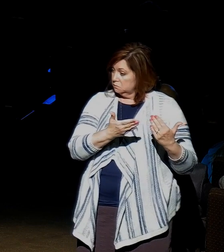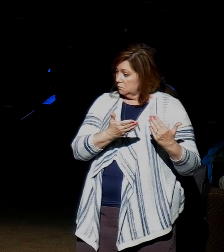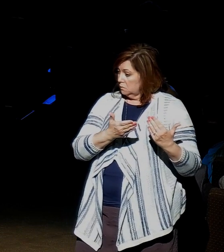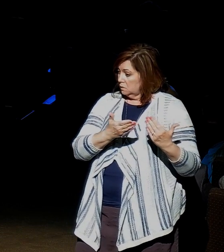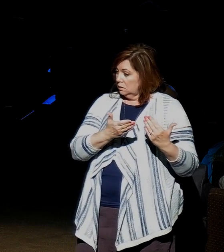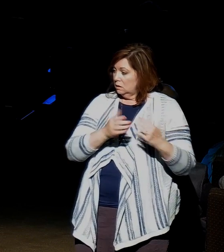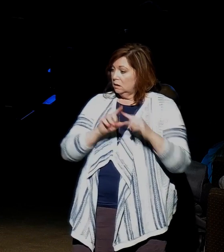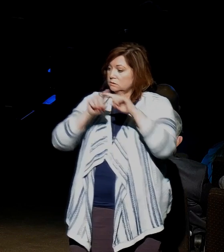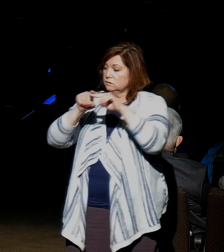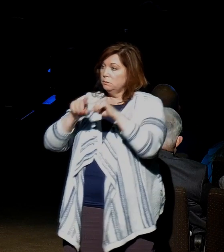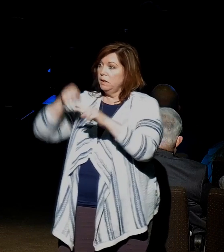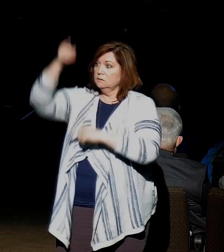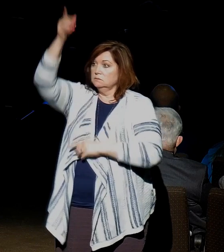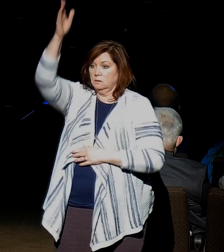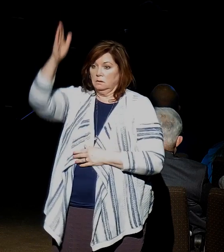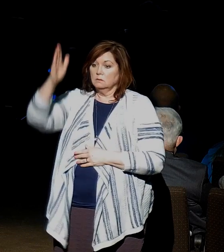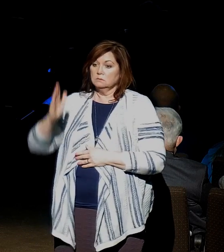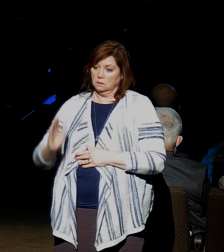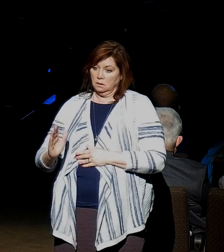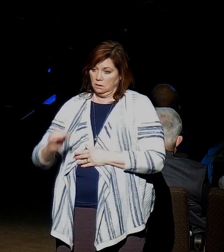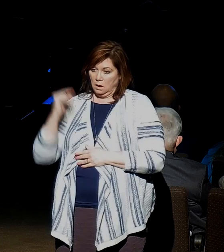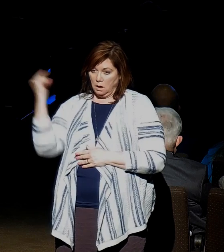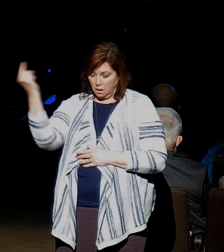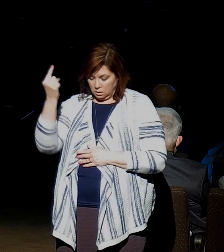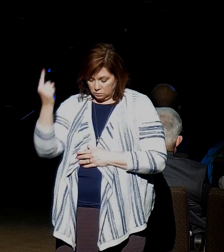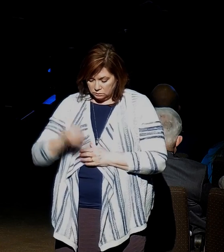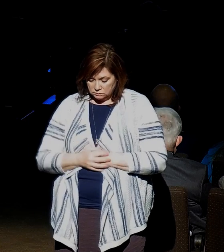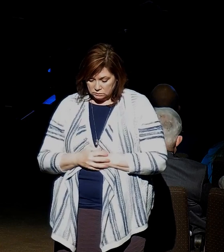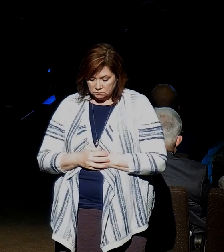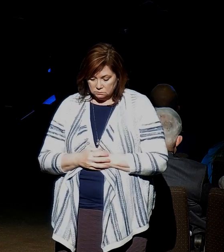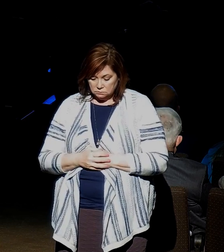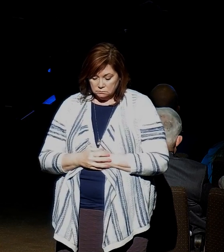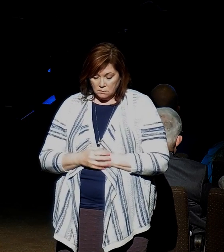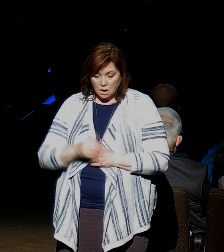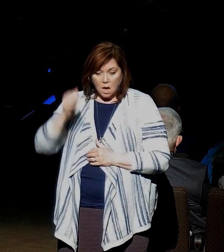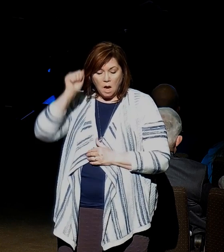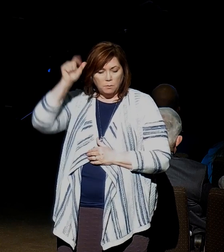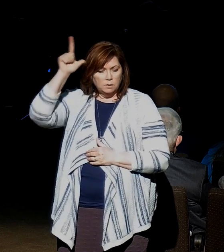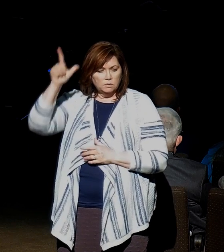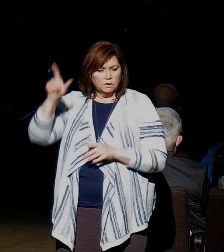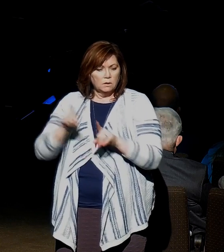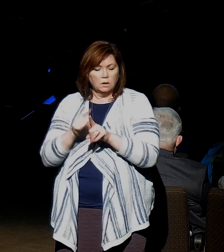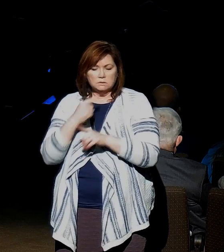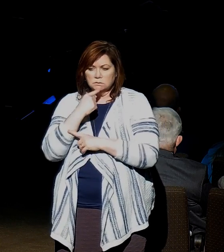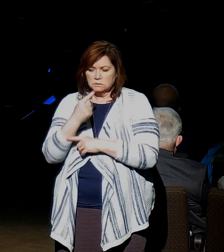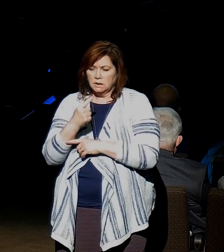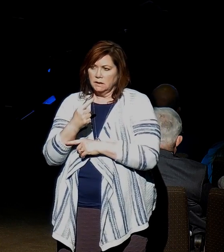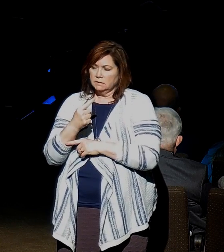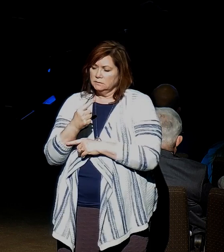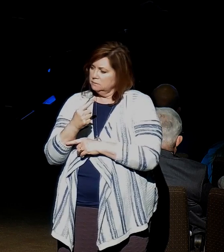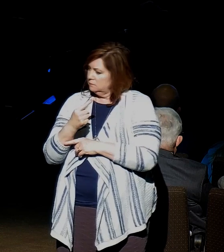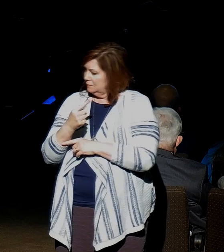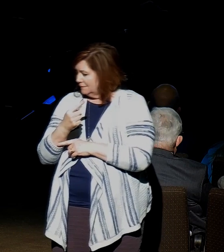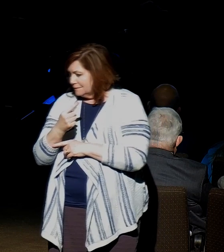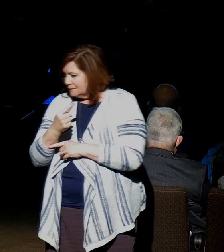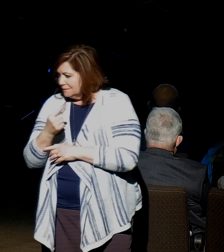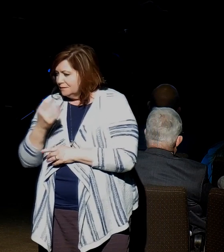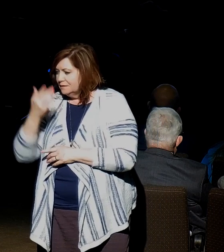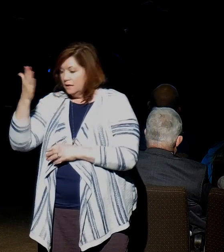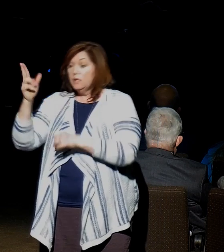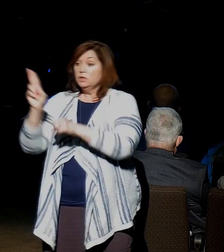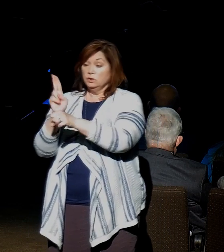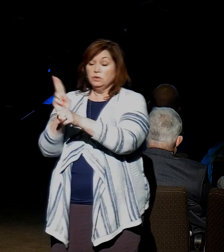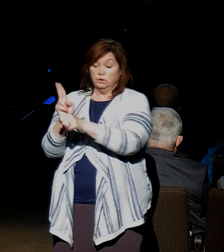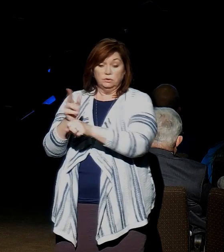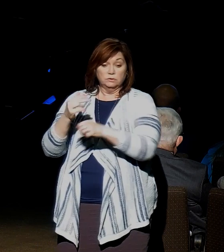President, Abraham Lincoln. He also stated that the Almighty does make use of human agencies and directly intervenes in